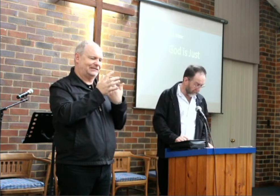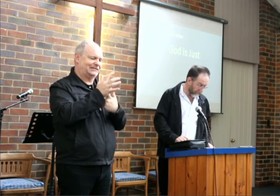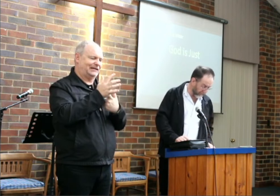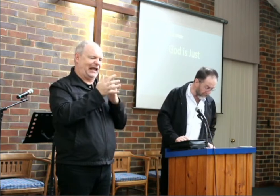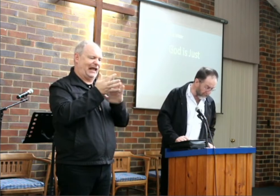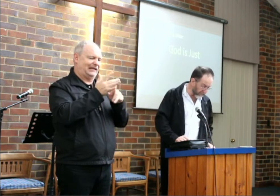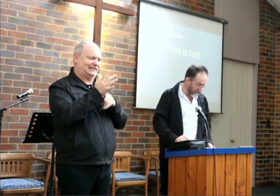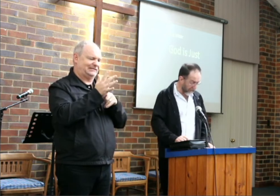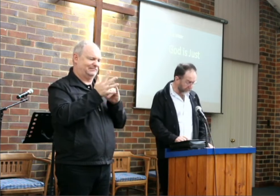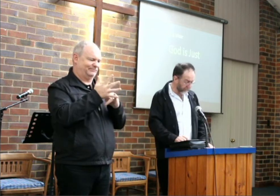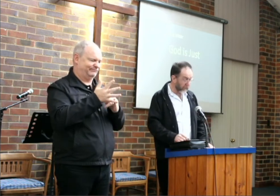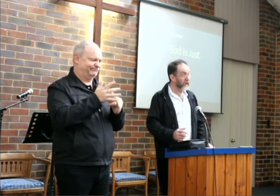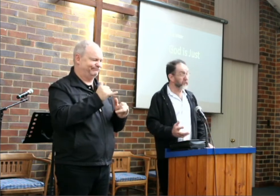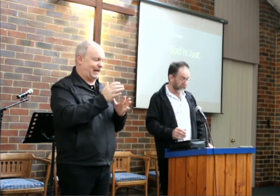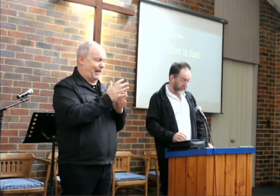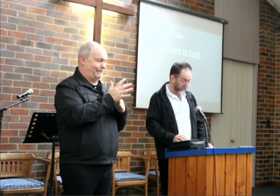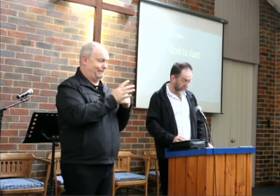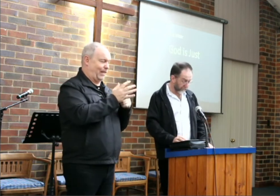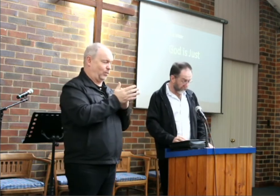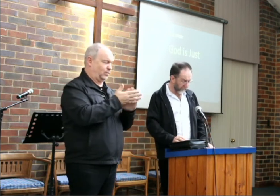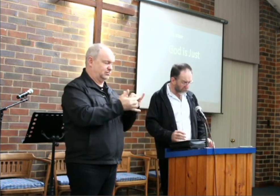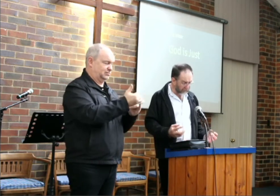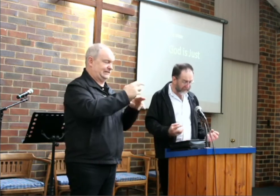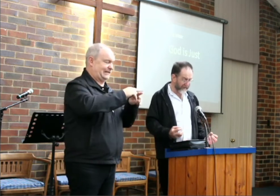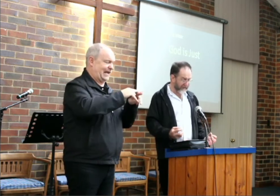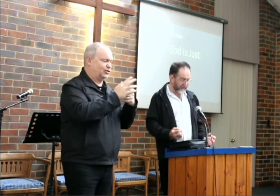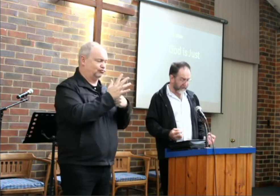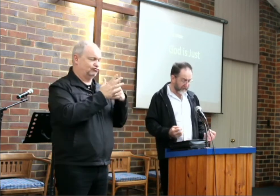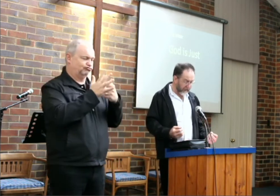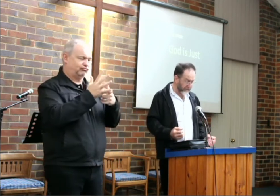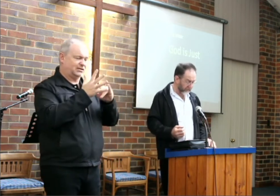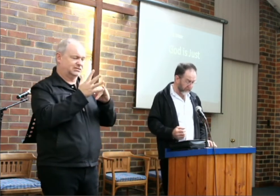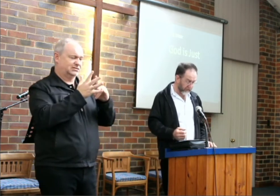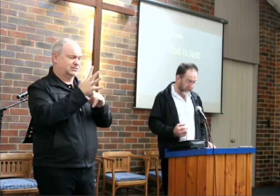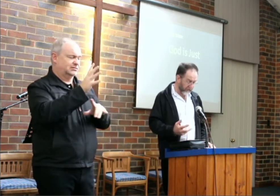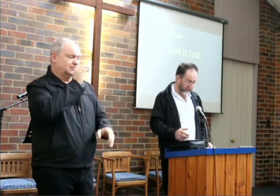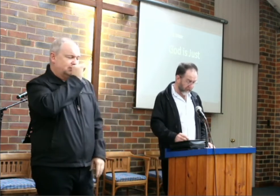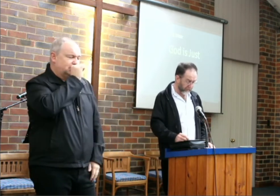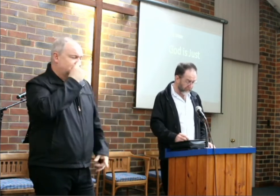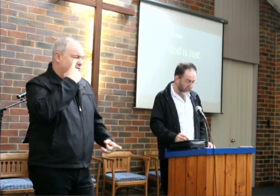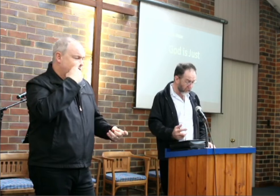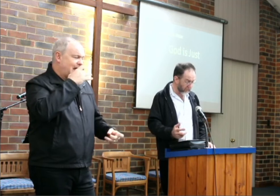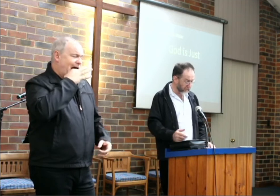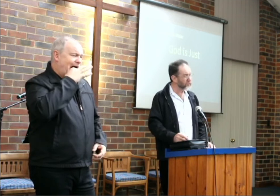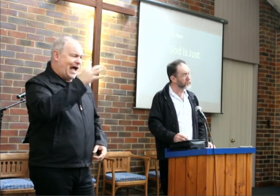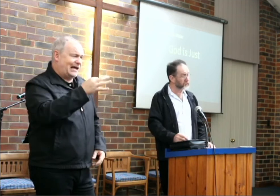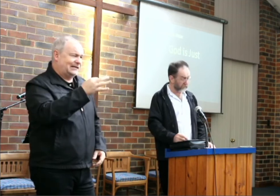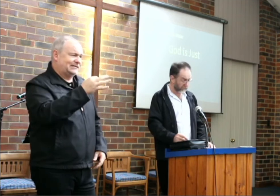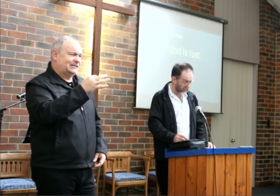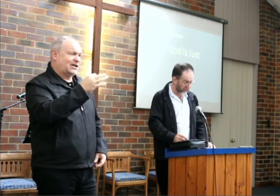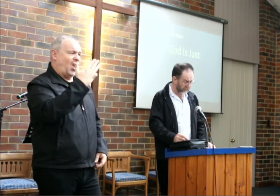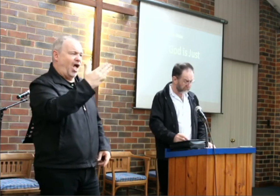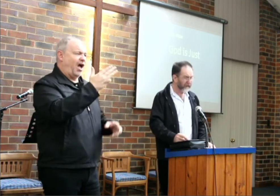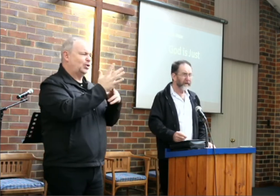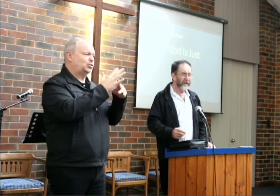Wow. Matthew's dad, Russell Field, fought back tears as he asked the Nine News